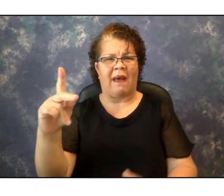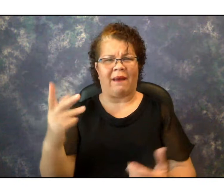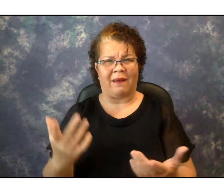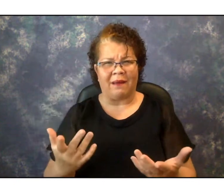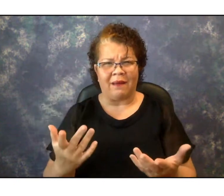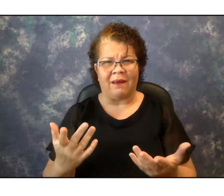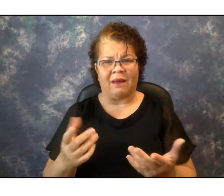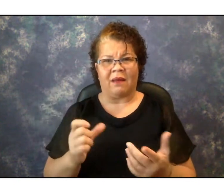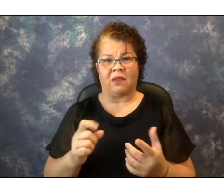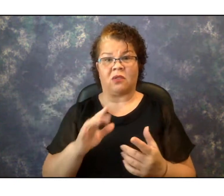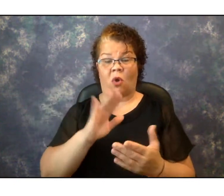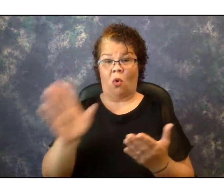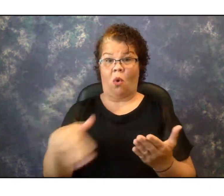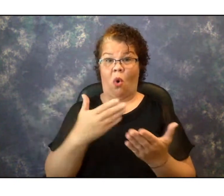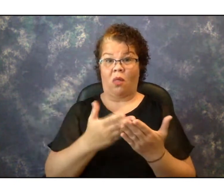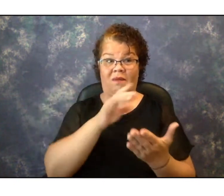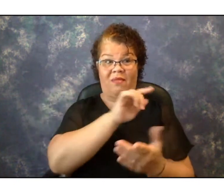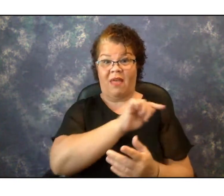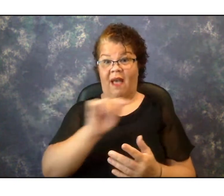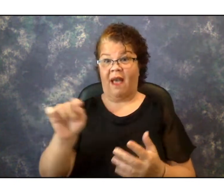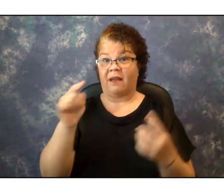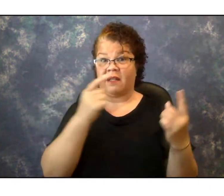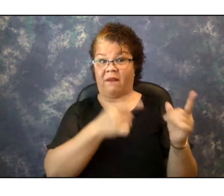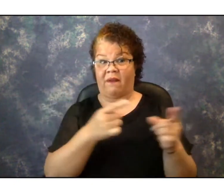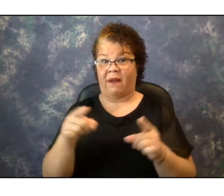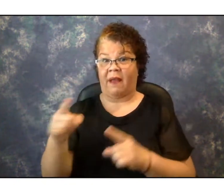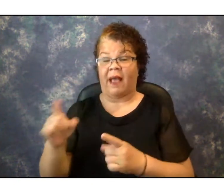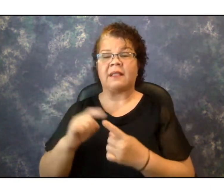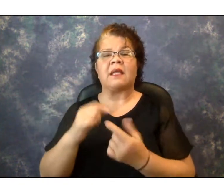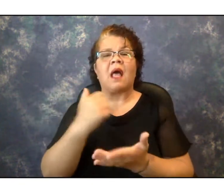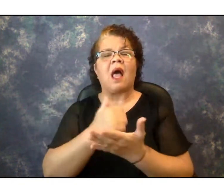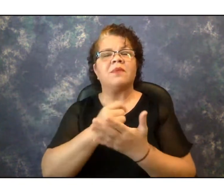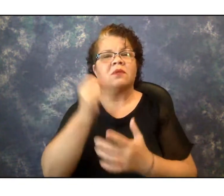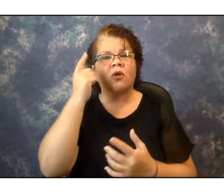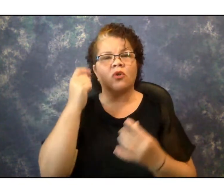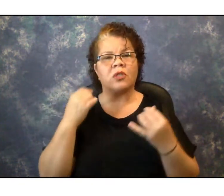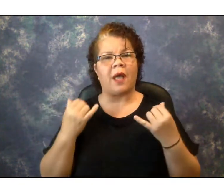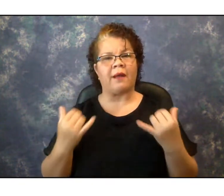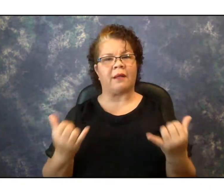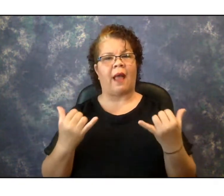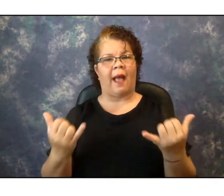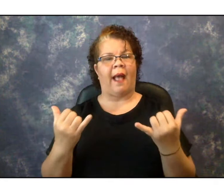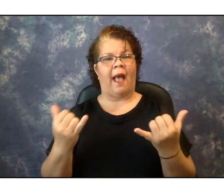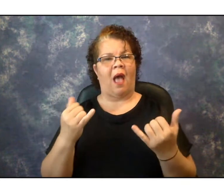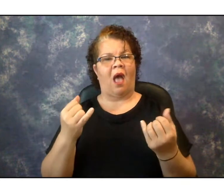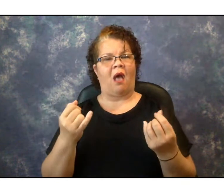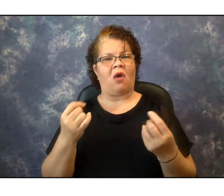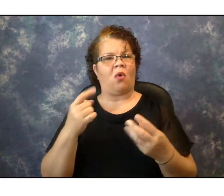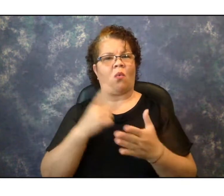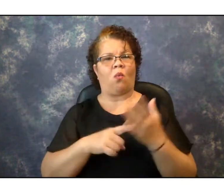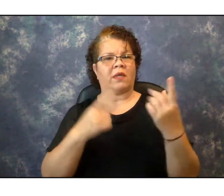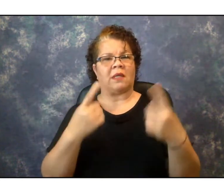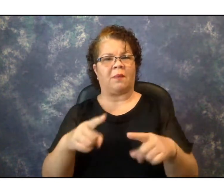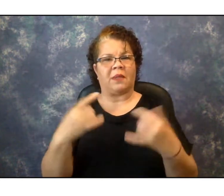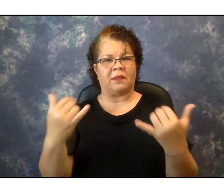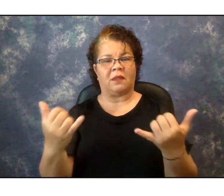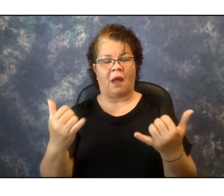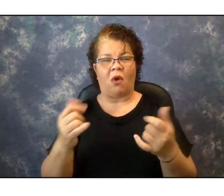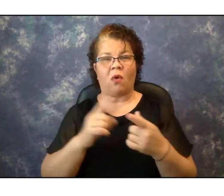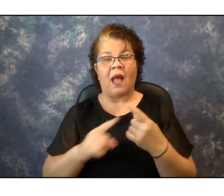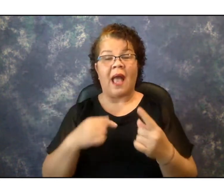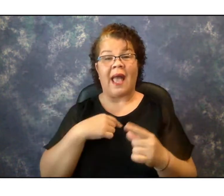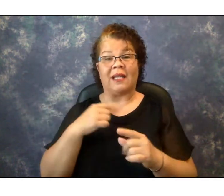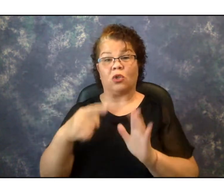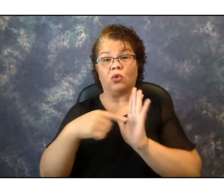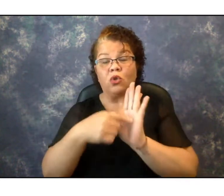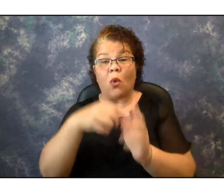way of understanding now. And, because we're a museum, I think we're able to show firsthand how you get to experience that. You experience